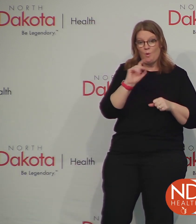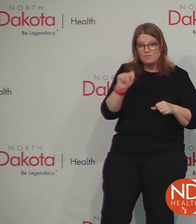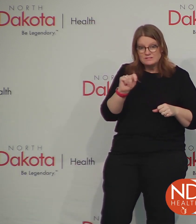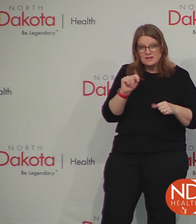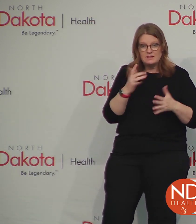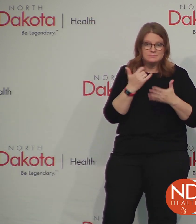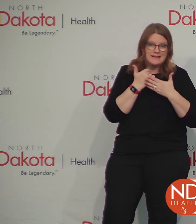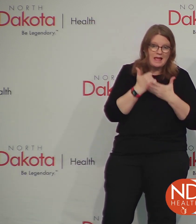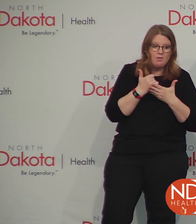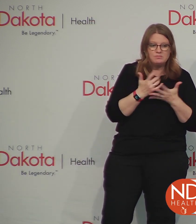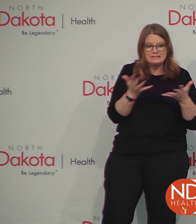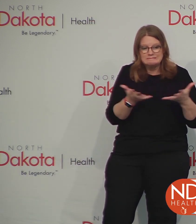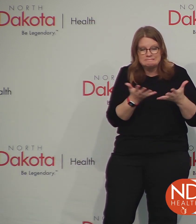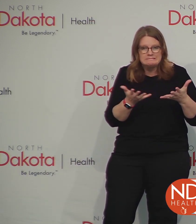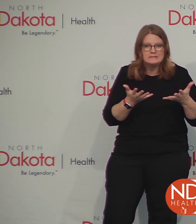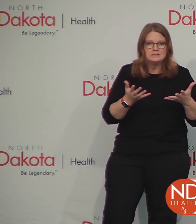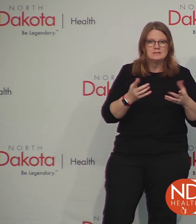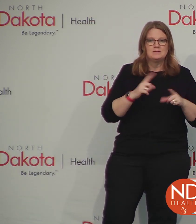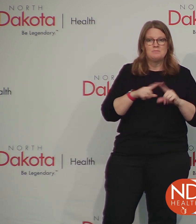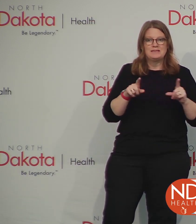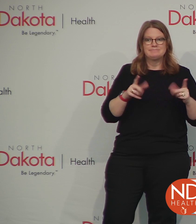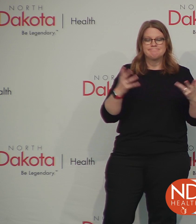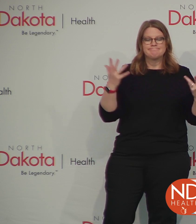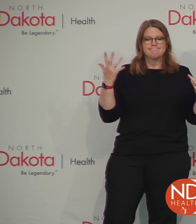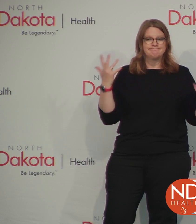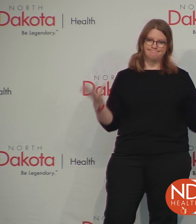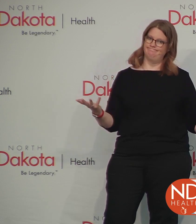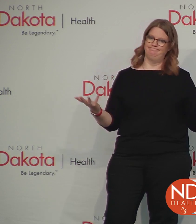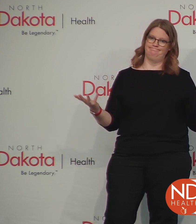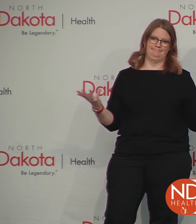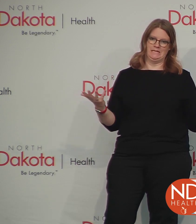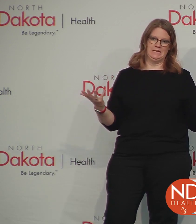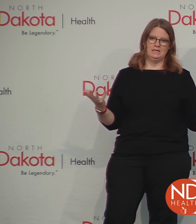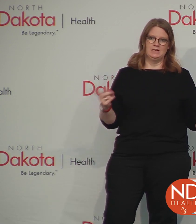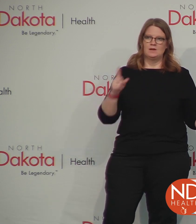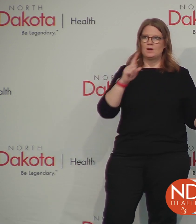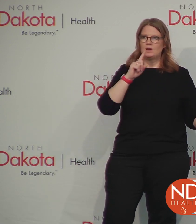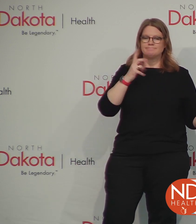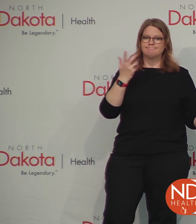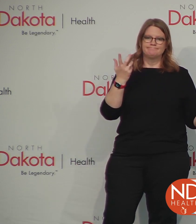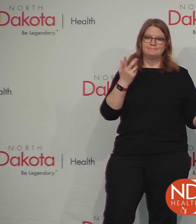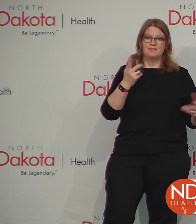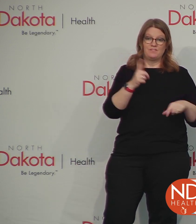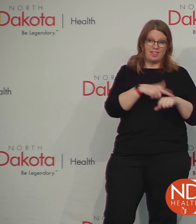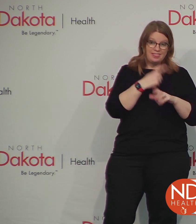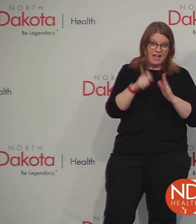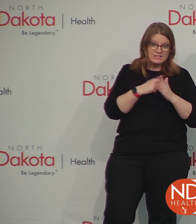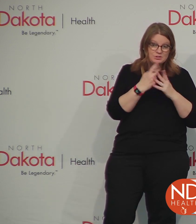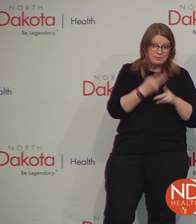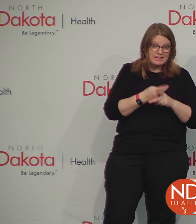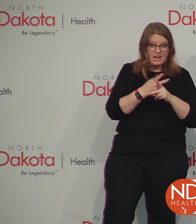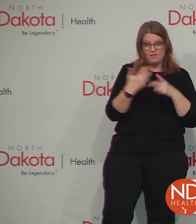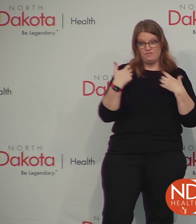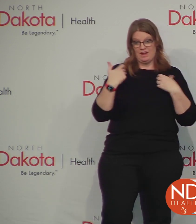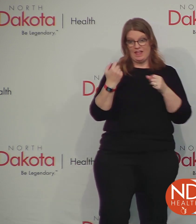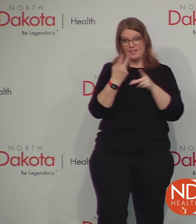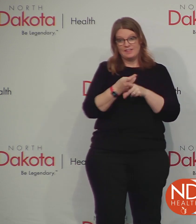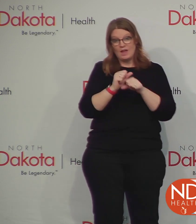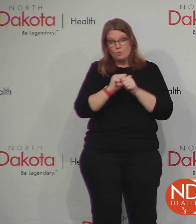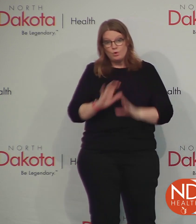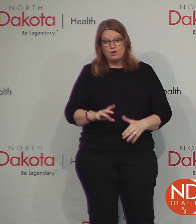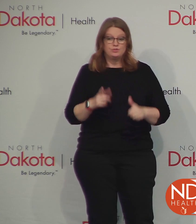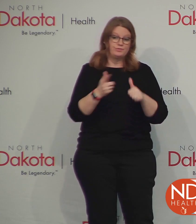but I believe that something's got to give, and it's got to give for long-term care, for healthcare workers in general, for